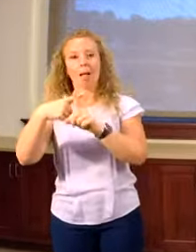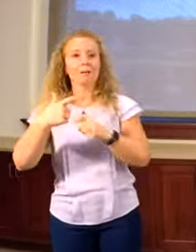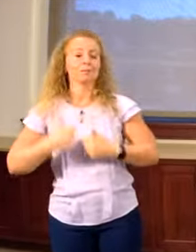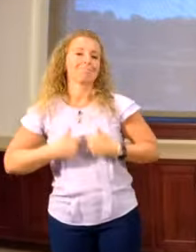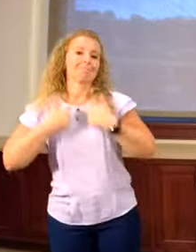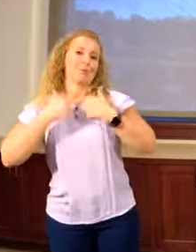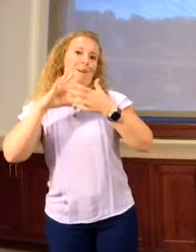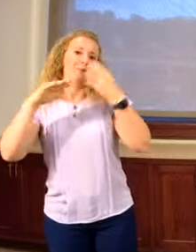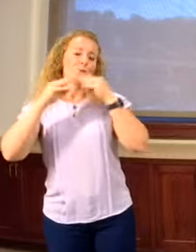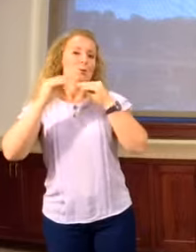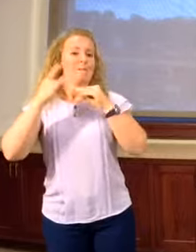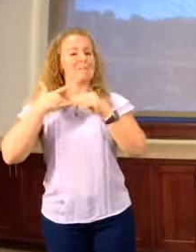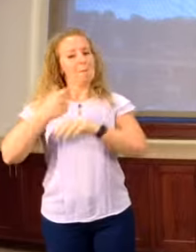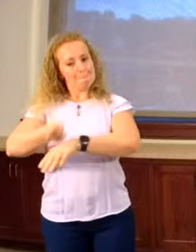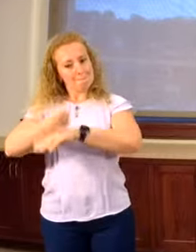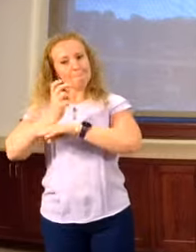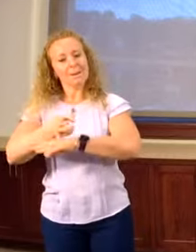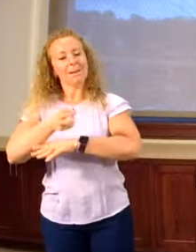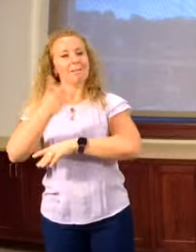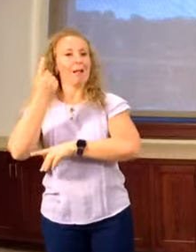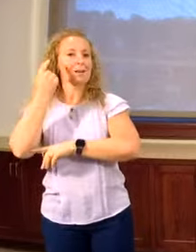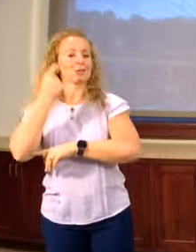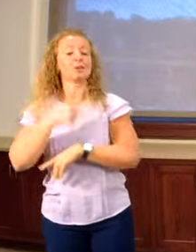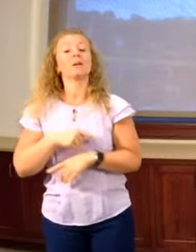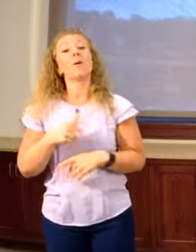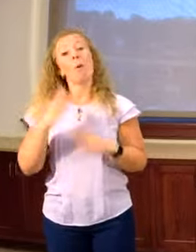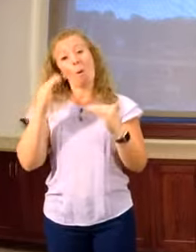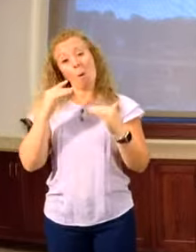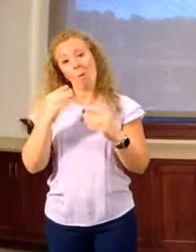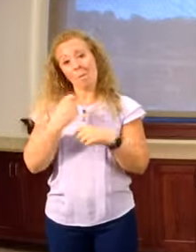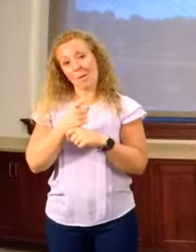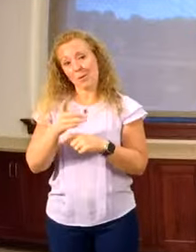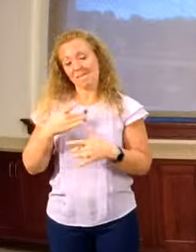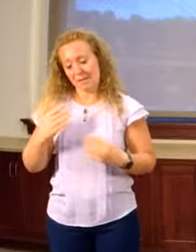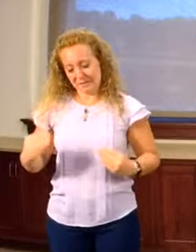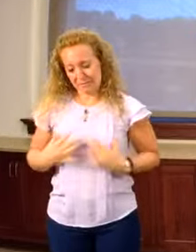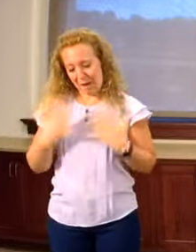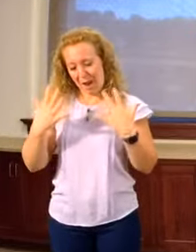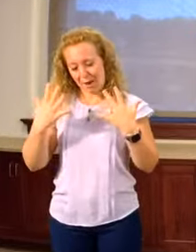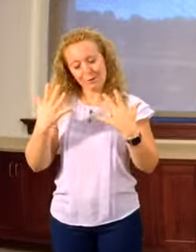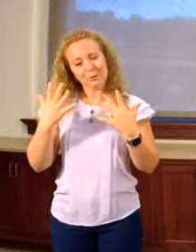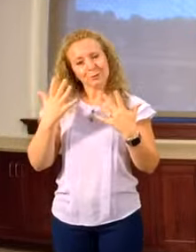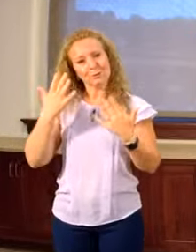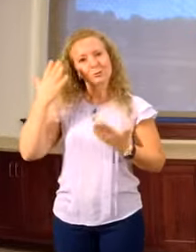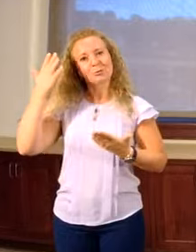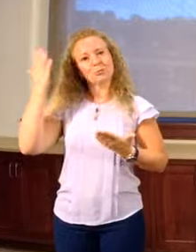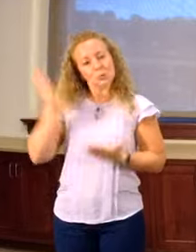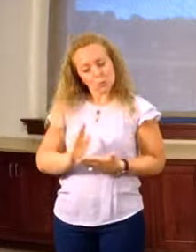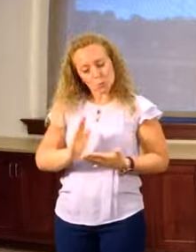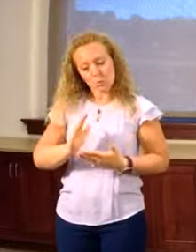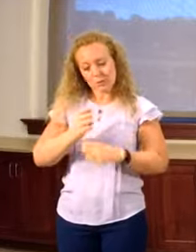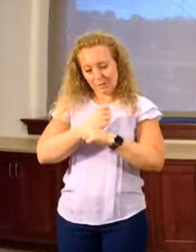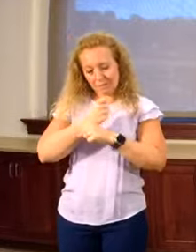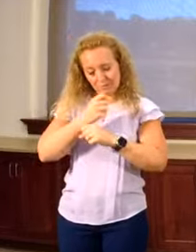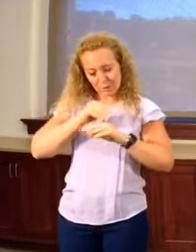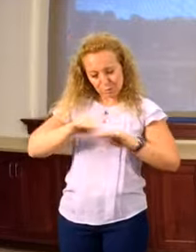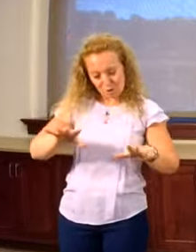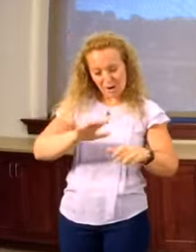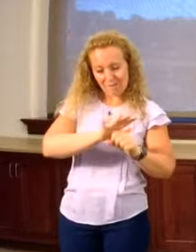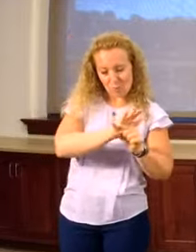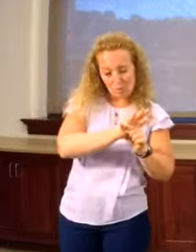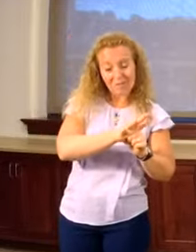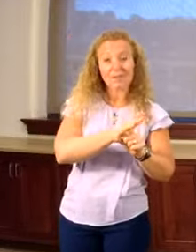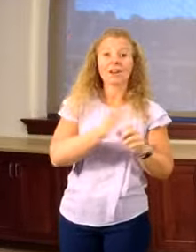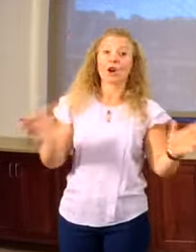it. I hope these stories inspire people to keep up the fight against COVID transmission, to get vaccinated, and to